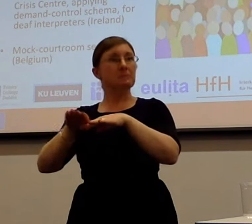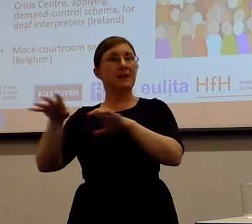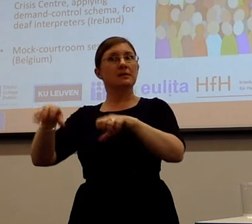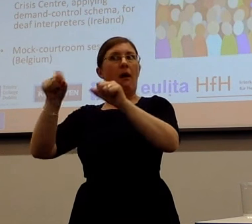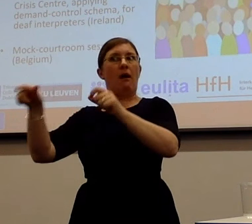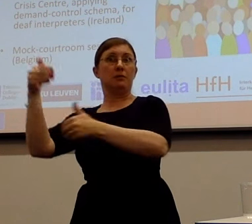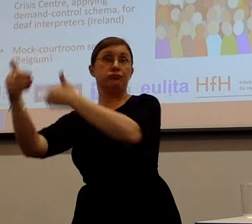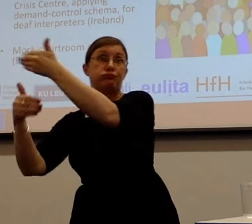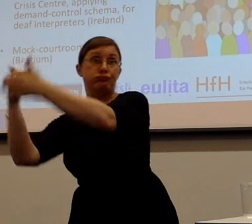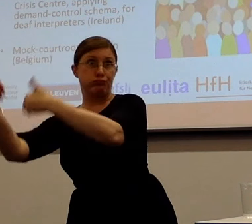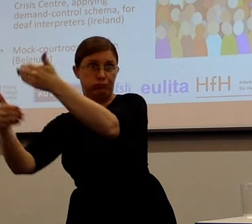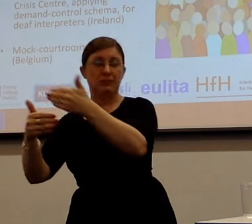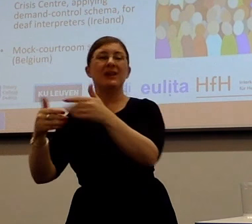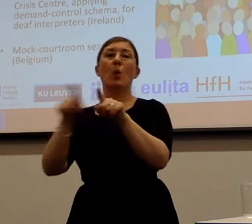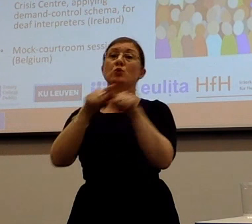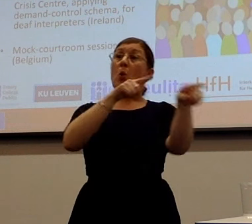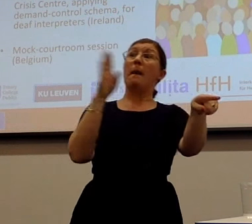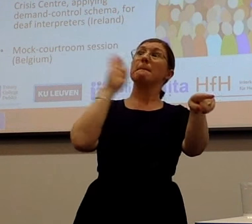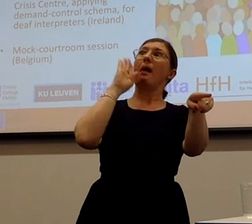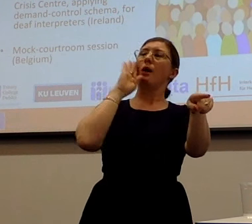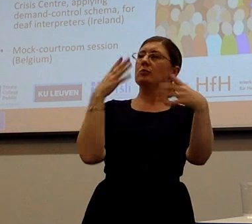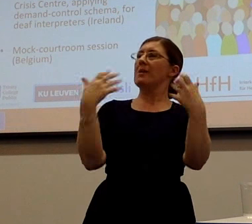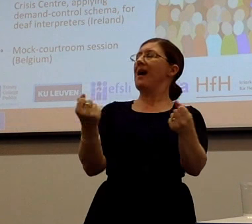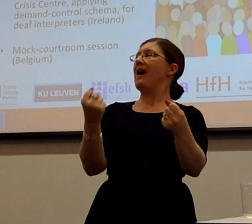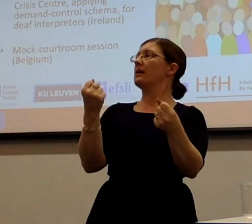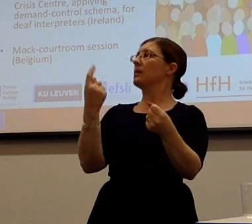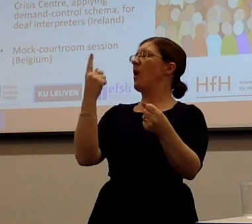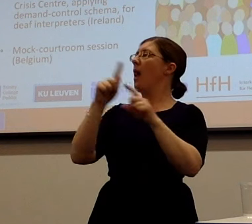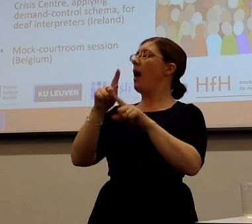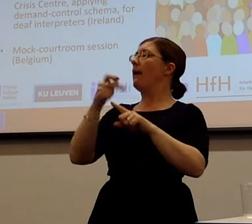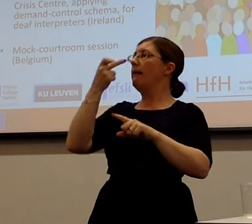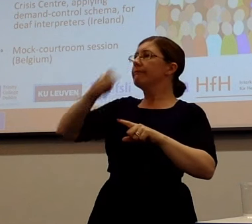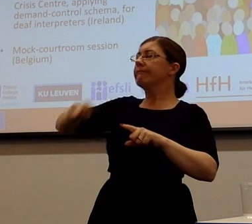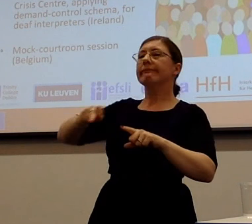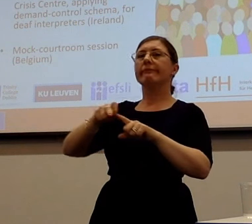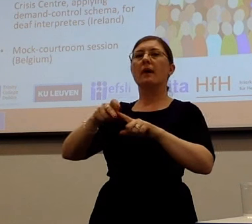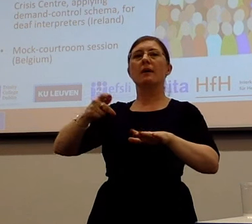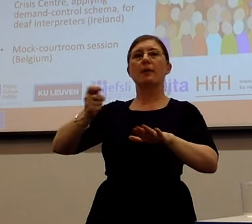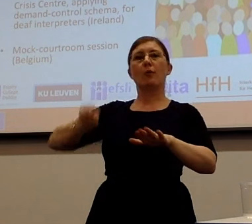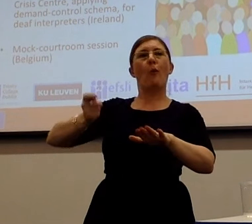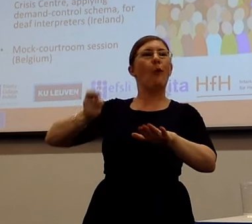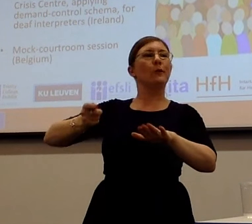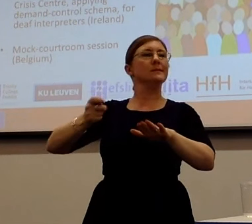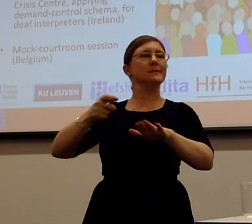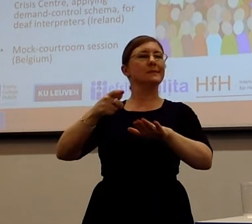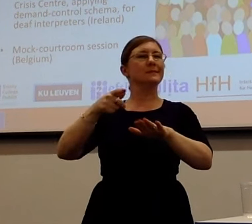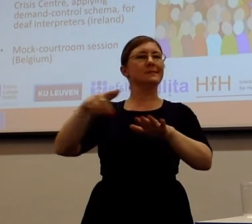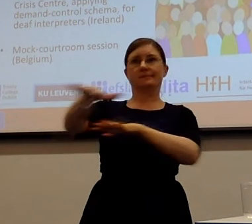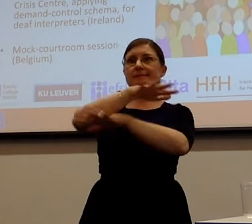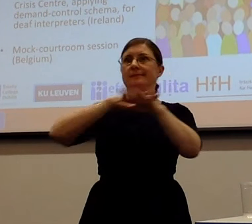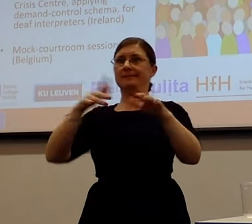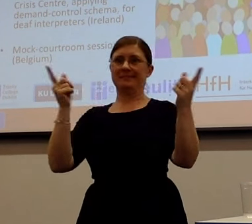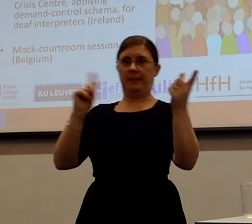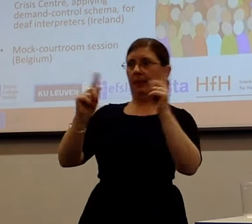training. That's ongoing at the moment. As well as Belgium. They have a mock court session, a mock court